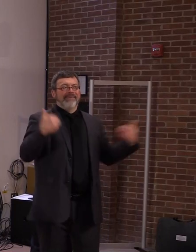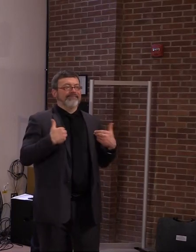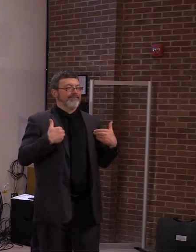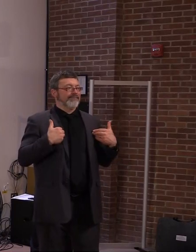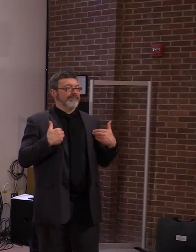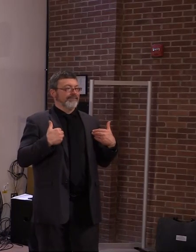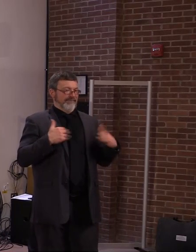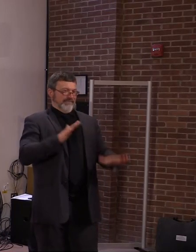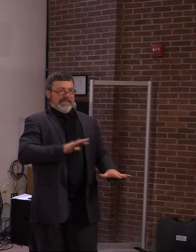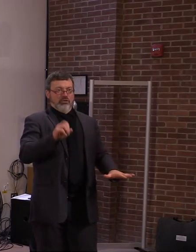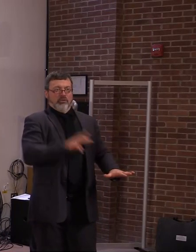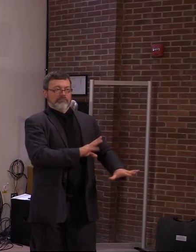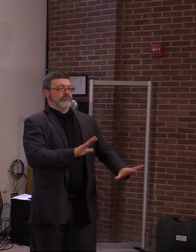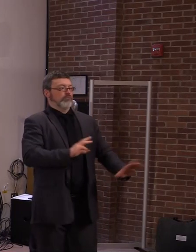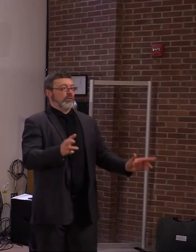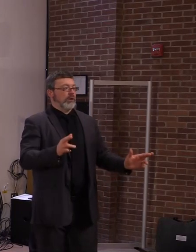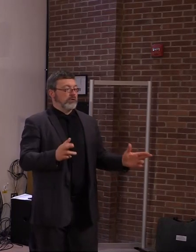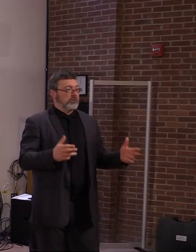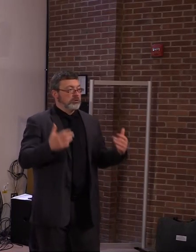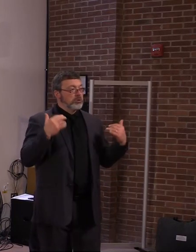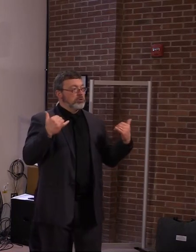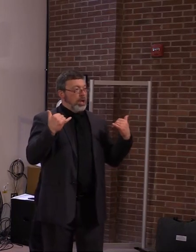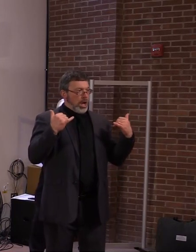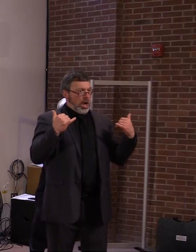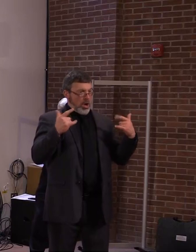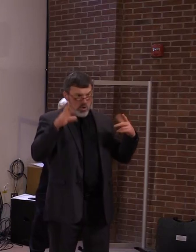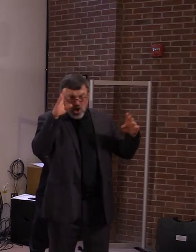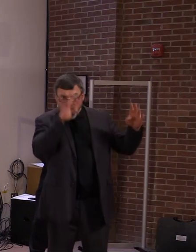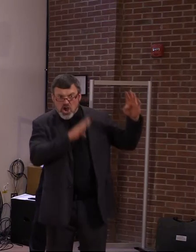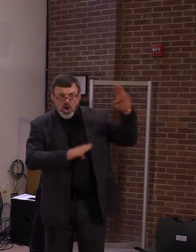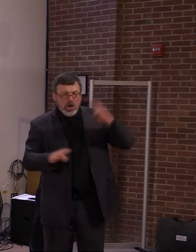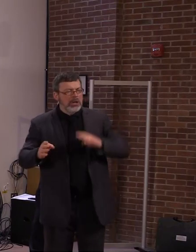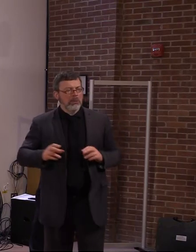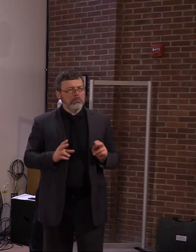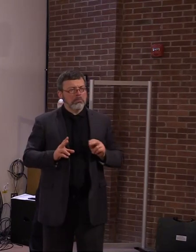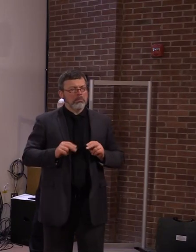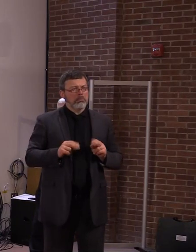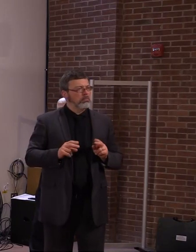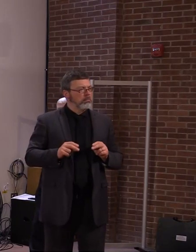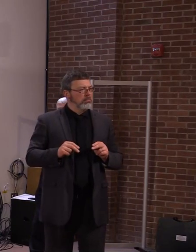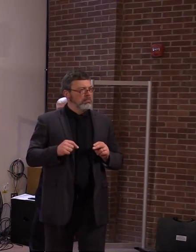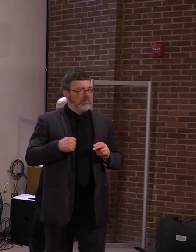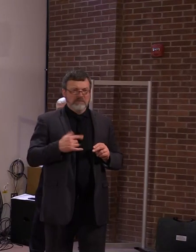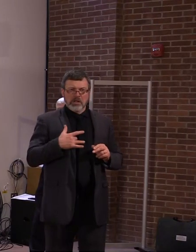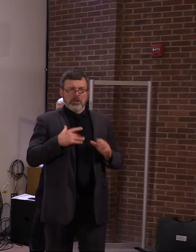haven't heard that we have anything to worry about, but it's always something that we keep an eye on.